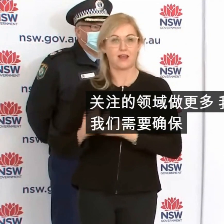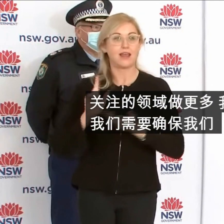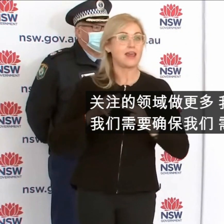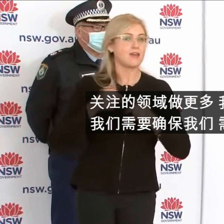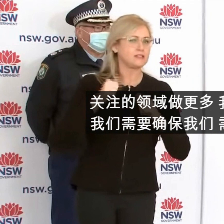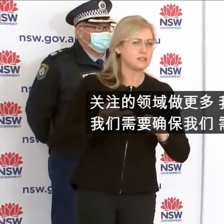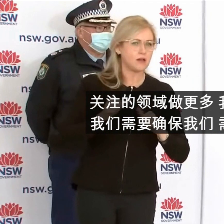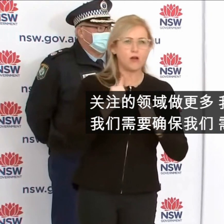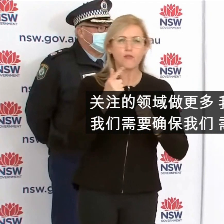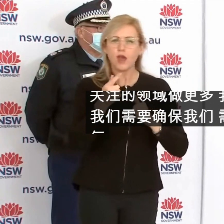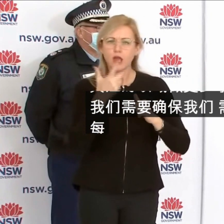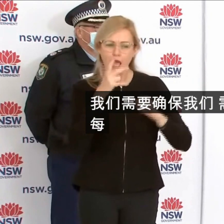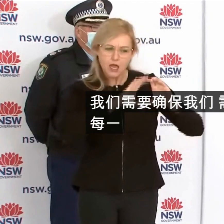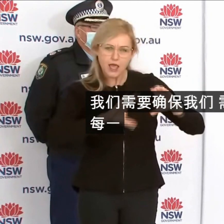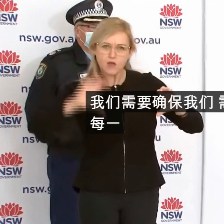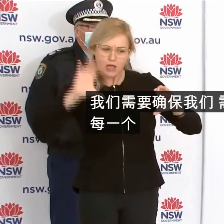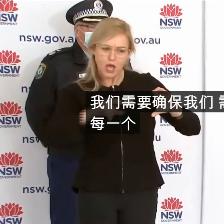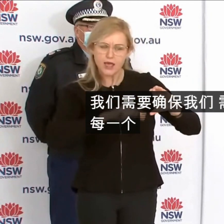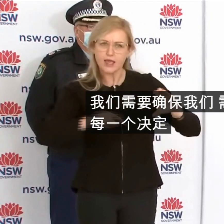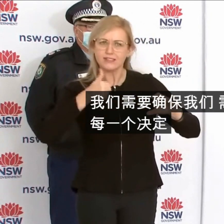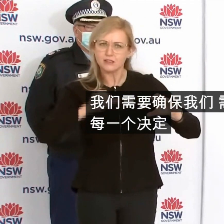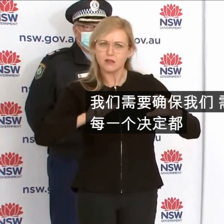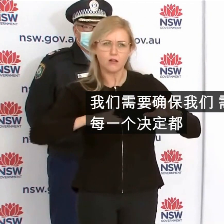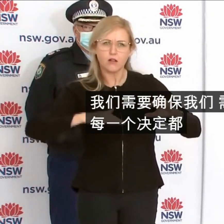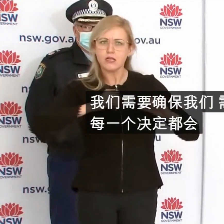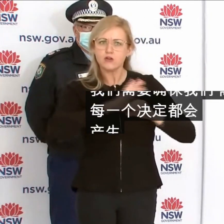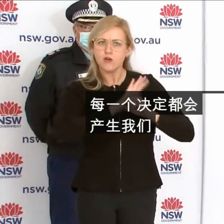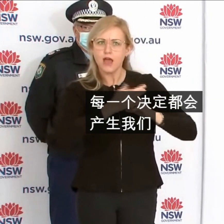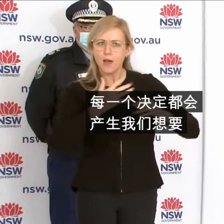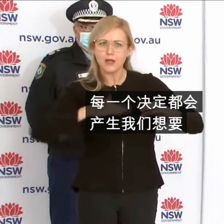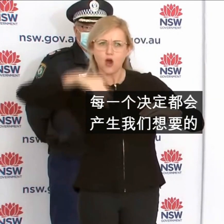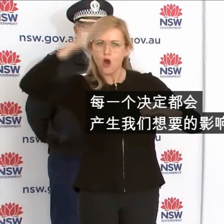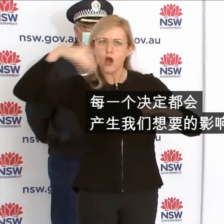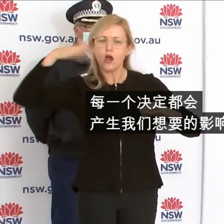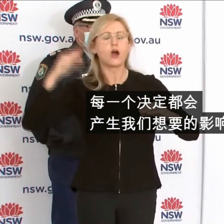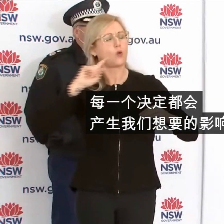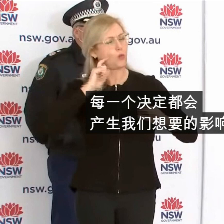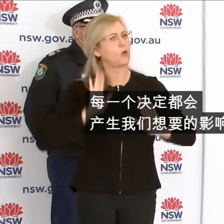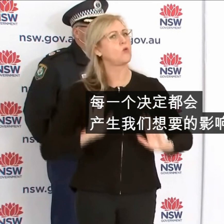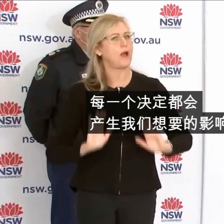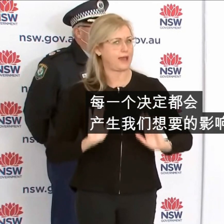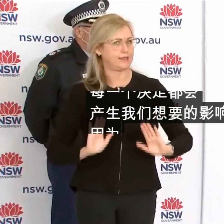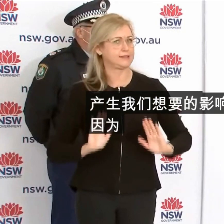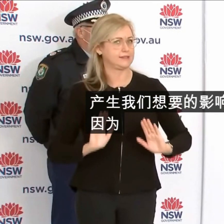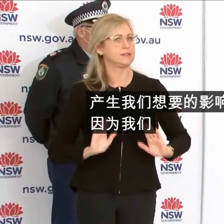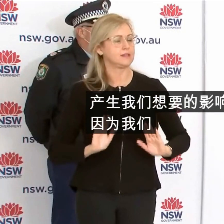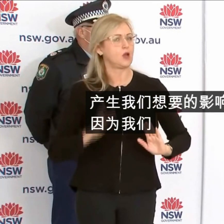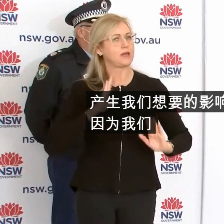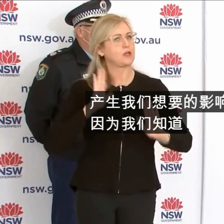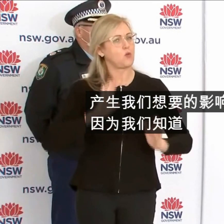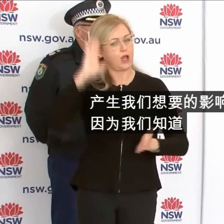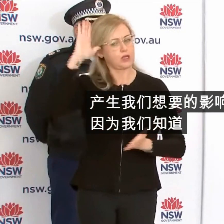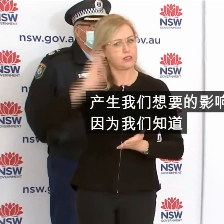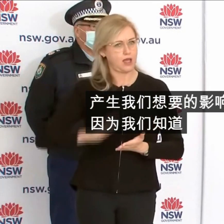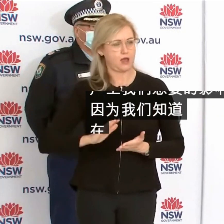But we need to make sure every decision we take is going to have the impact that we want, because we